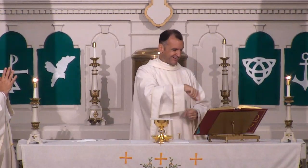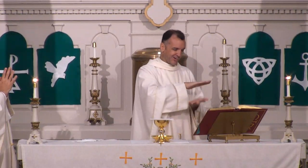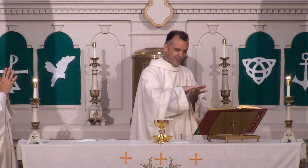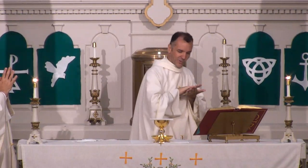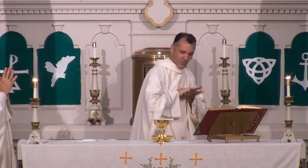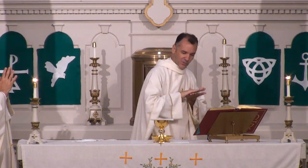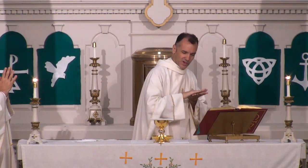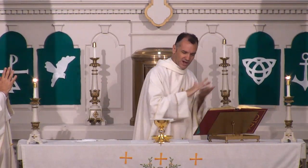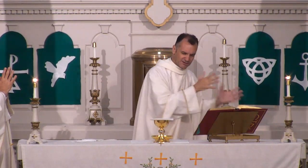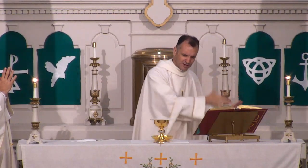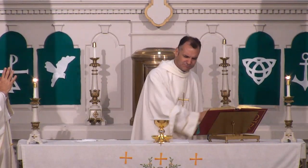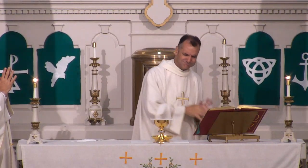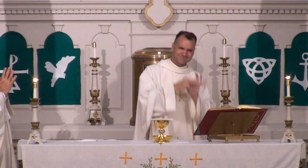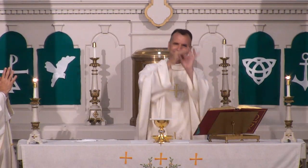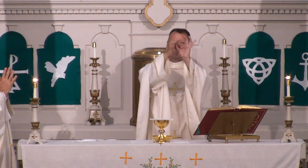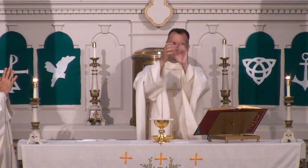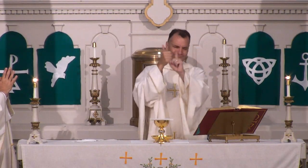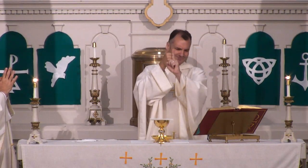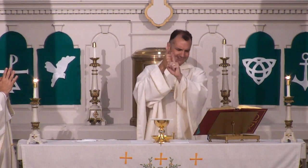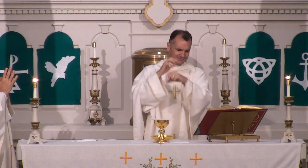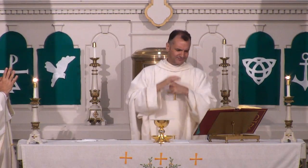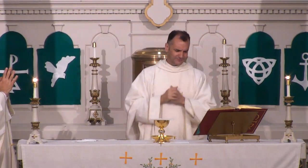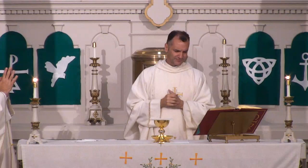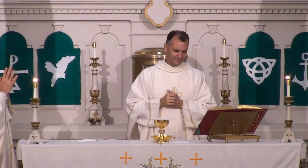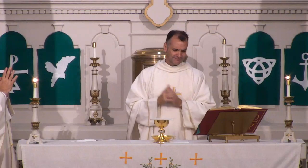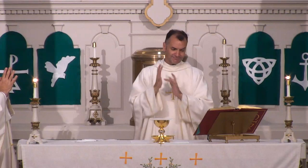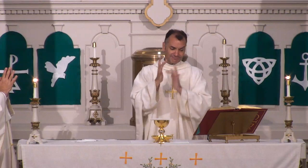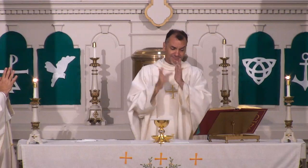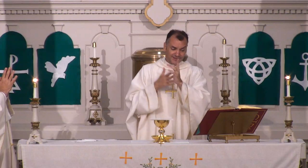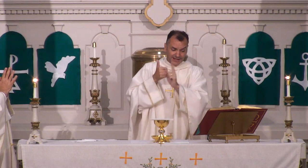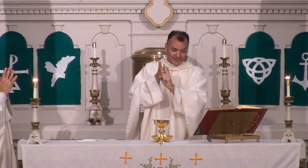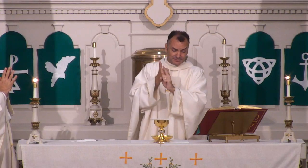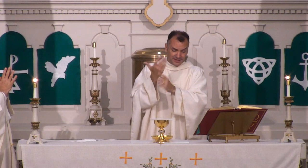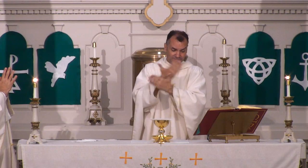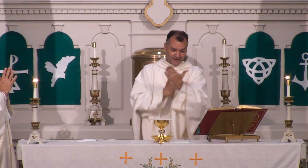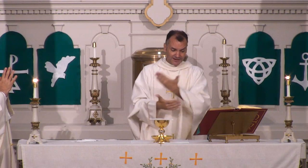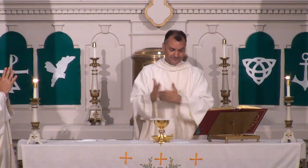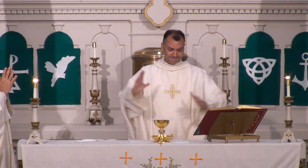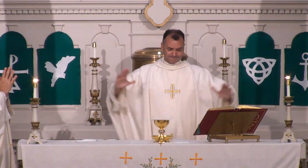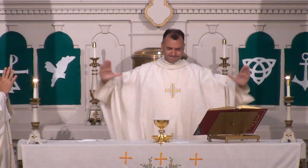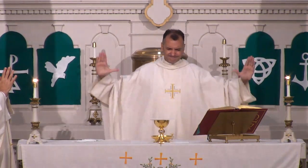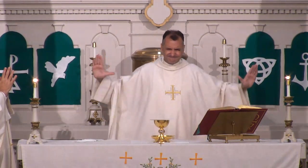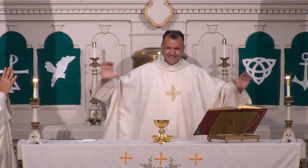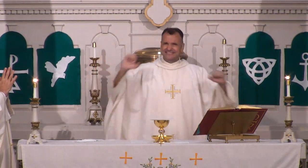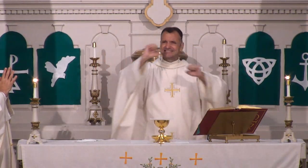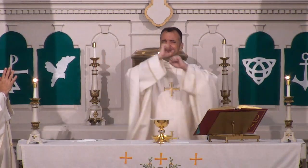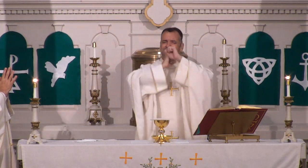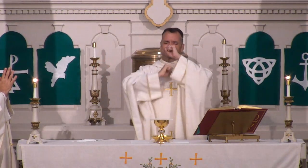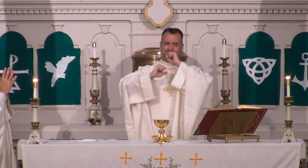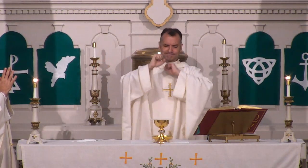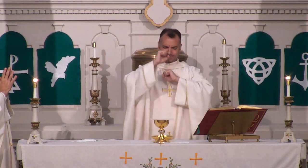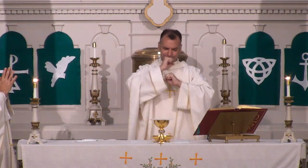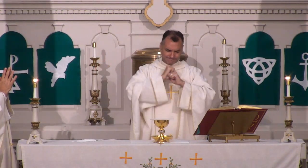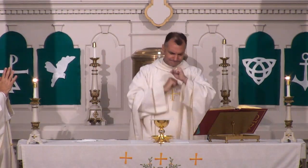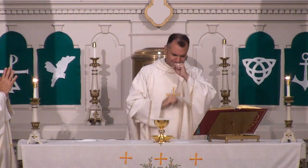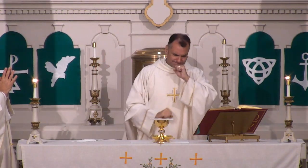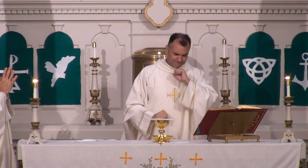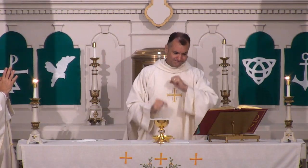fulfilling your will and gaining for you a holy people, he stretched out his hands as he endured